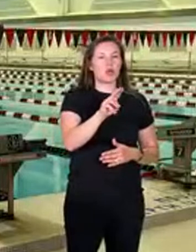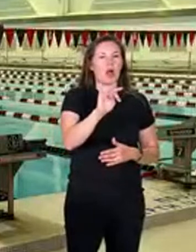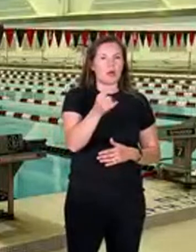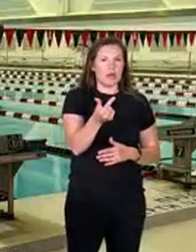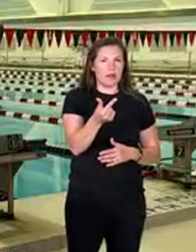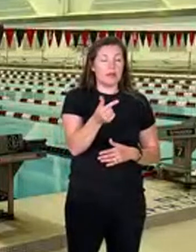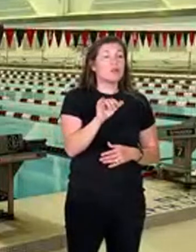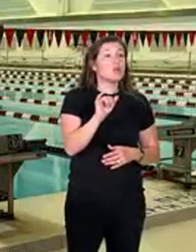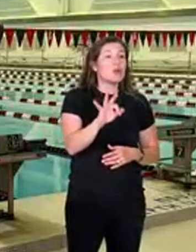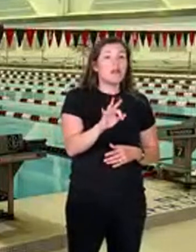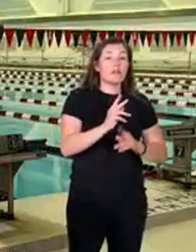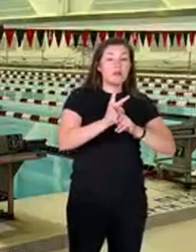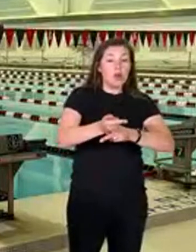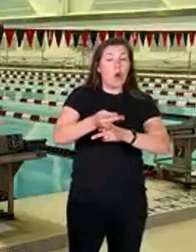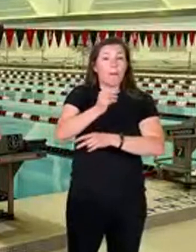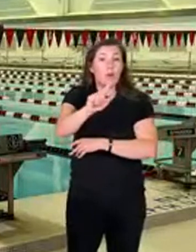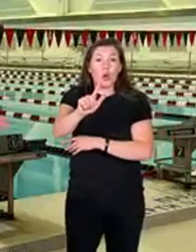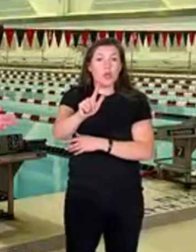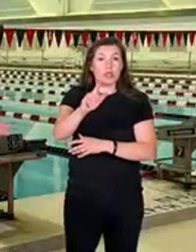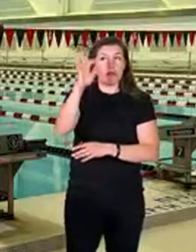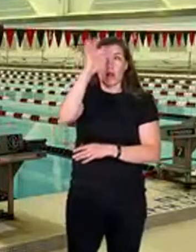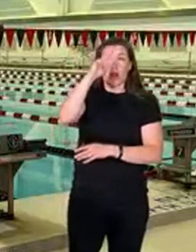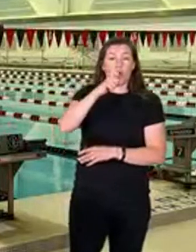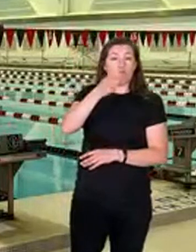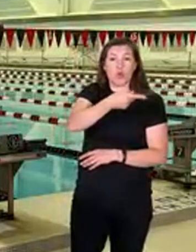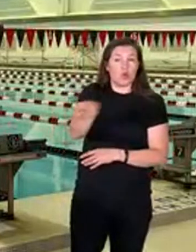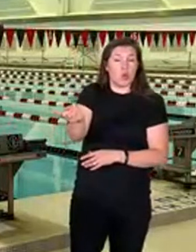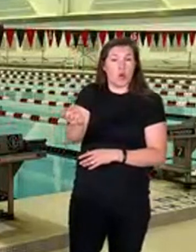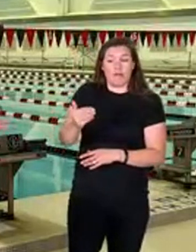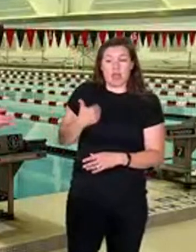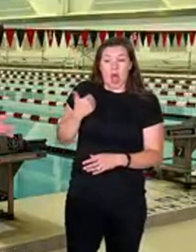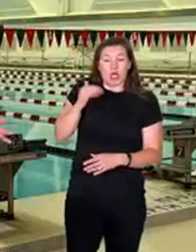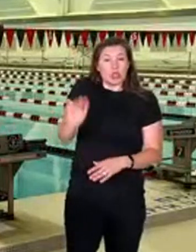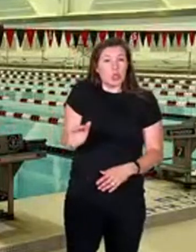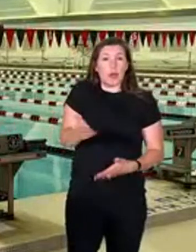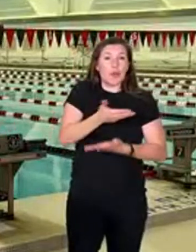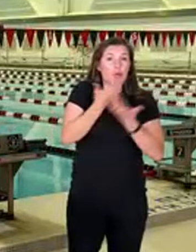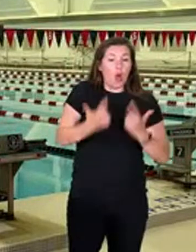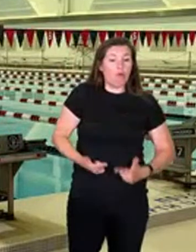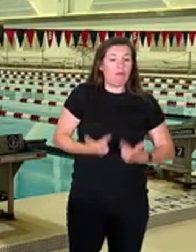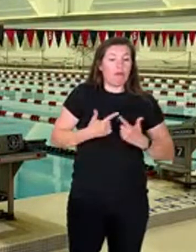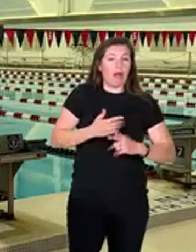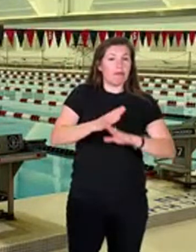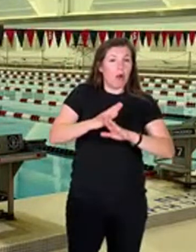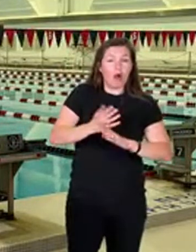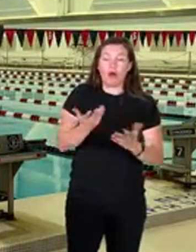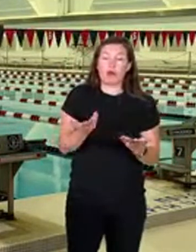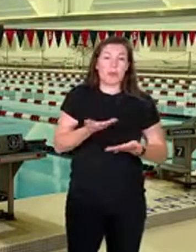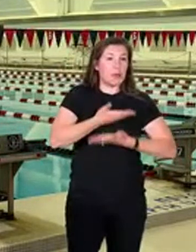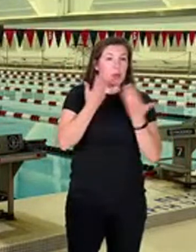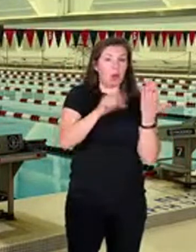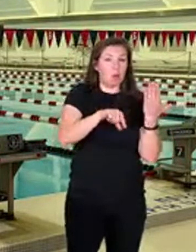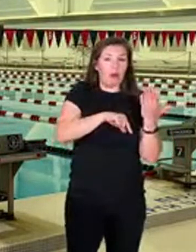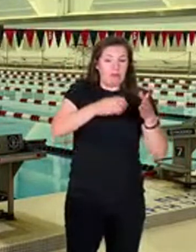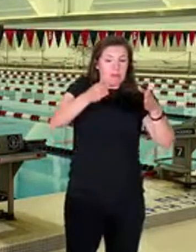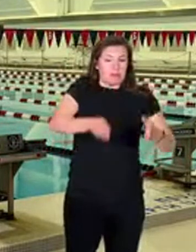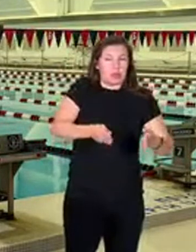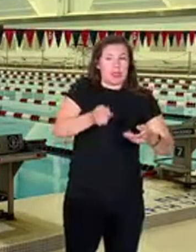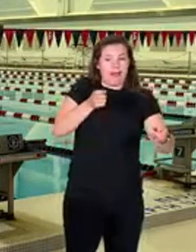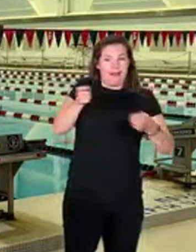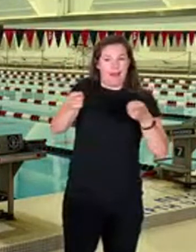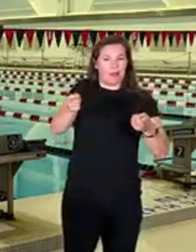out a pool to who knows who, and they have young children, you don't have a lifeguard, you don't have somebody who's qualified to handle a